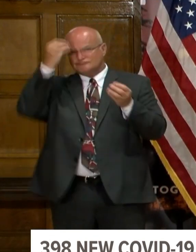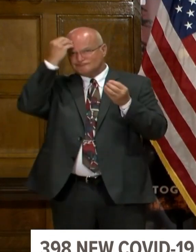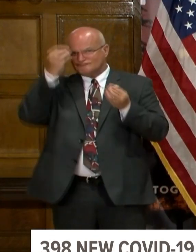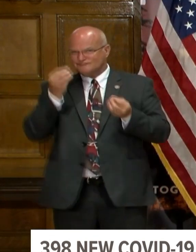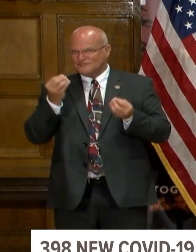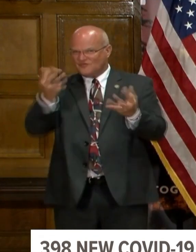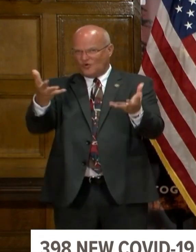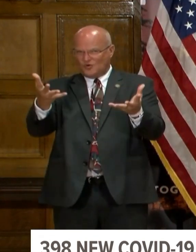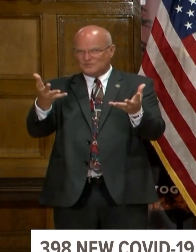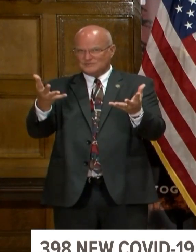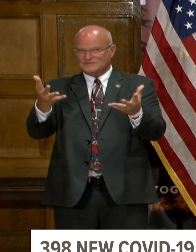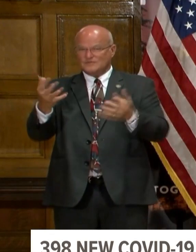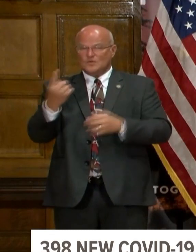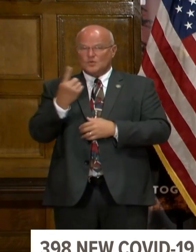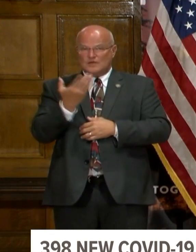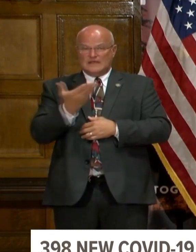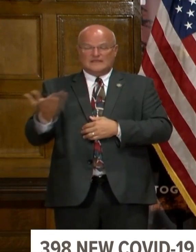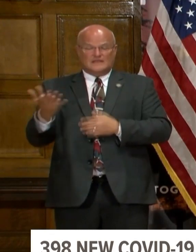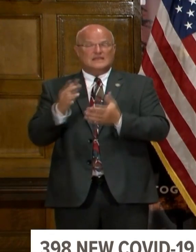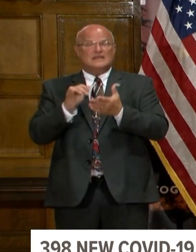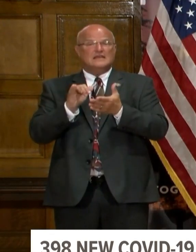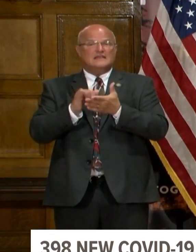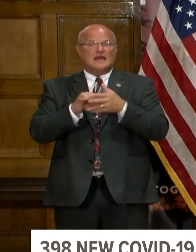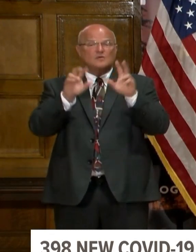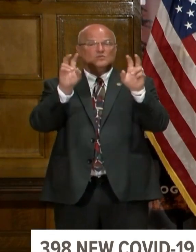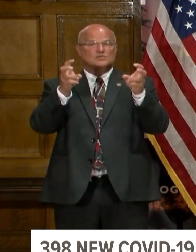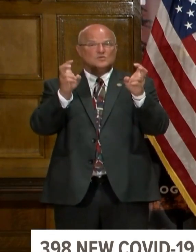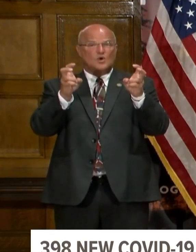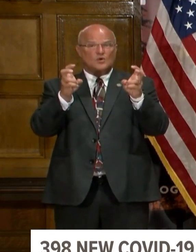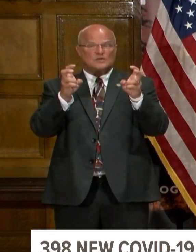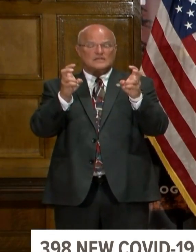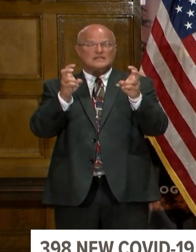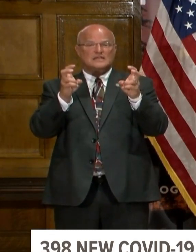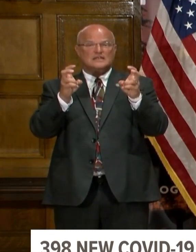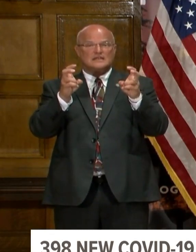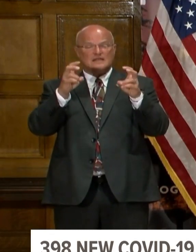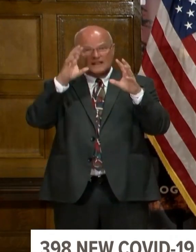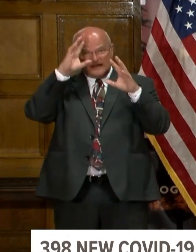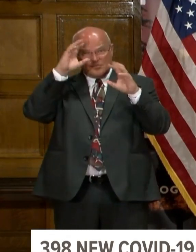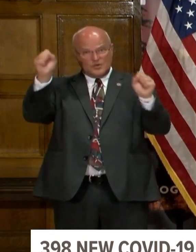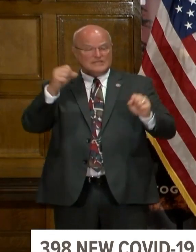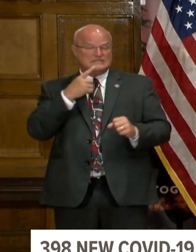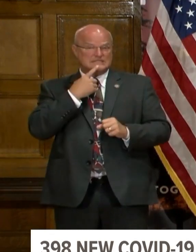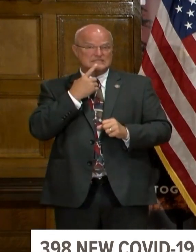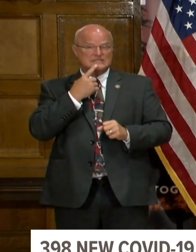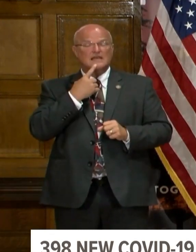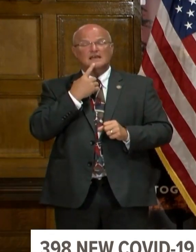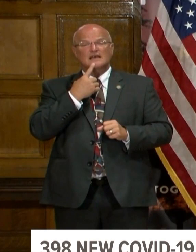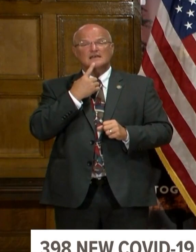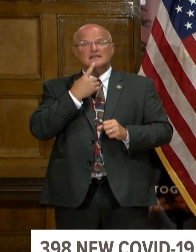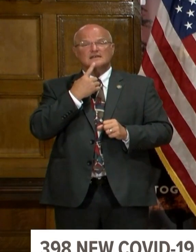informed. One of the things that was attributed to the president,